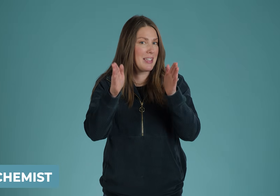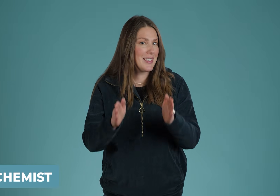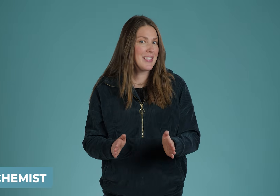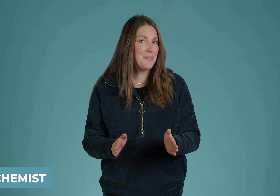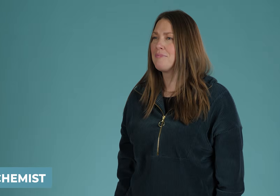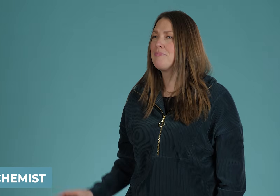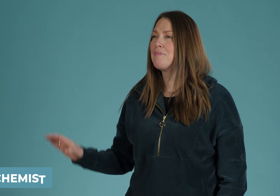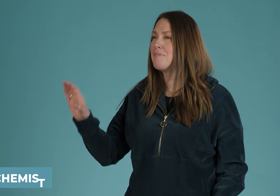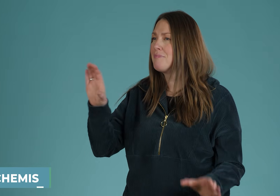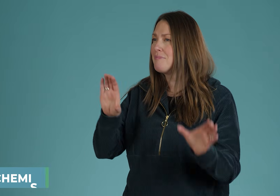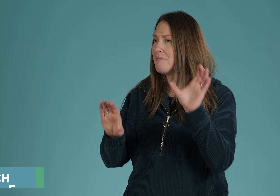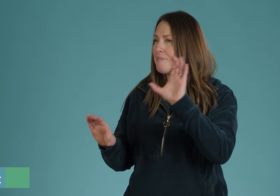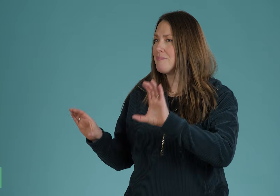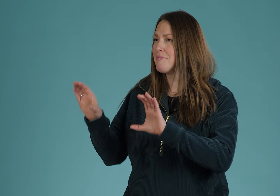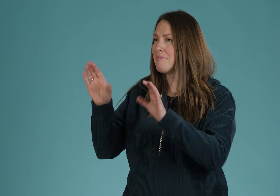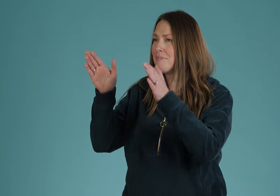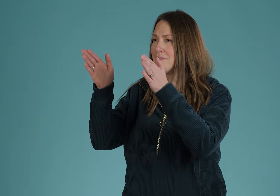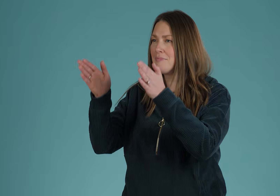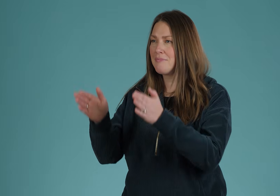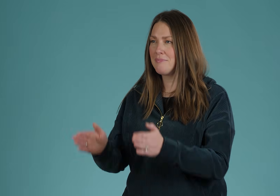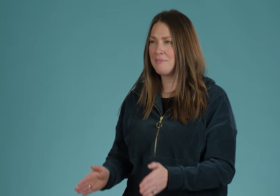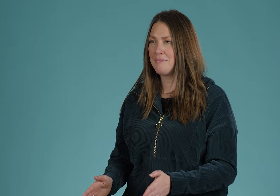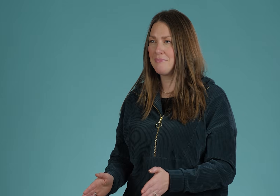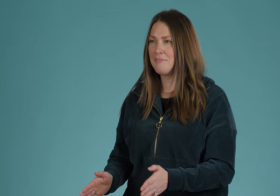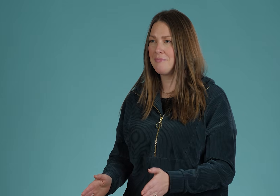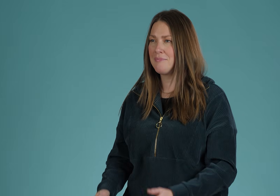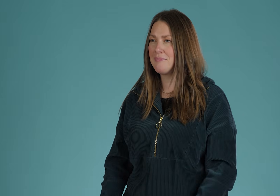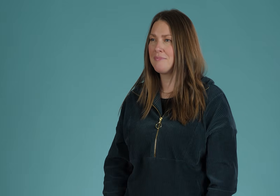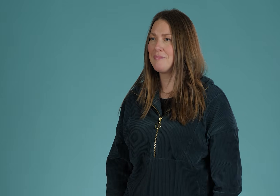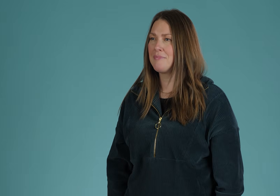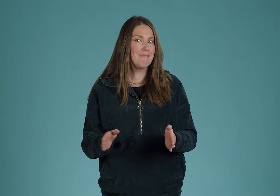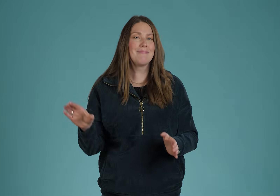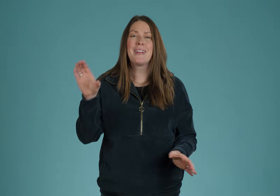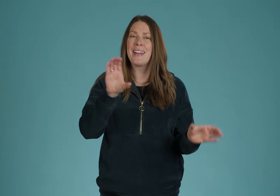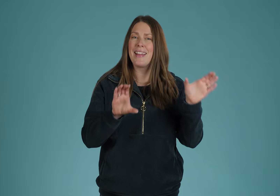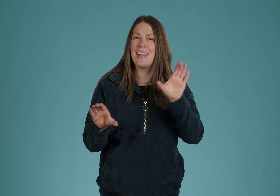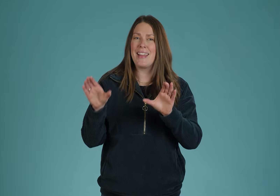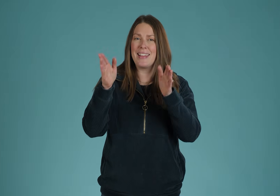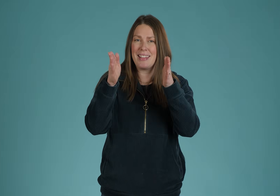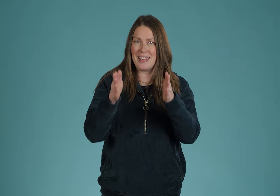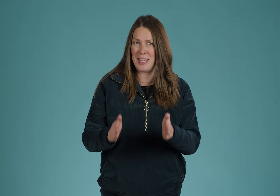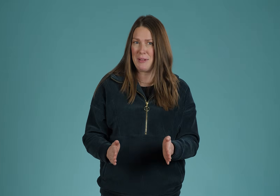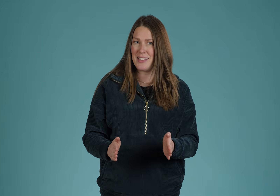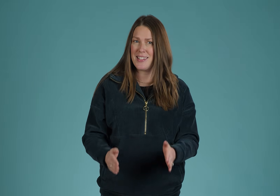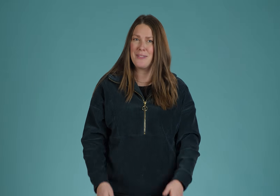chemist. Chemistry, chemical, person. Chemist.